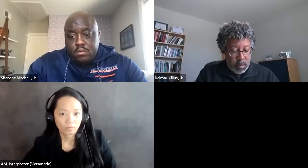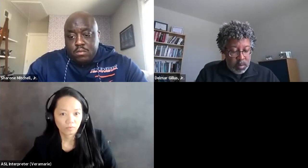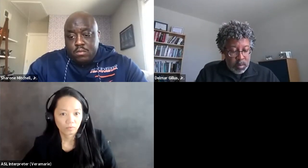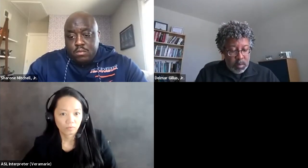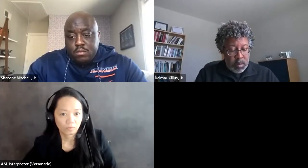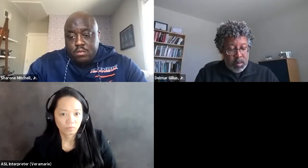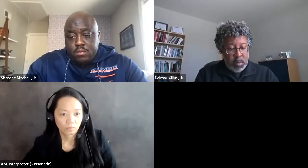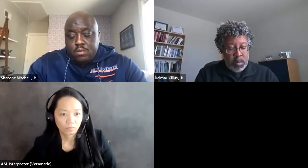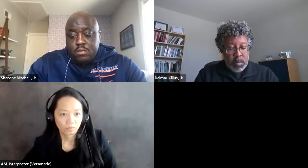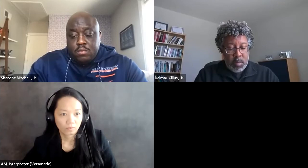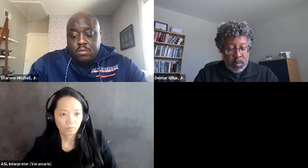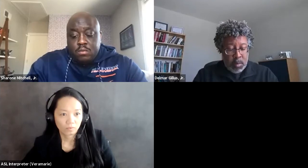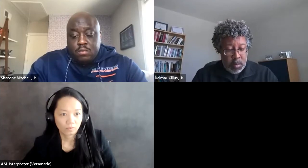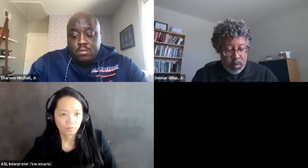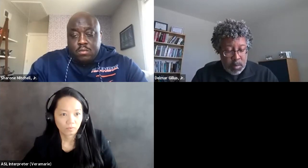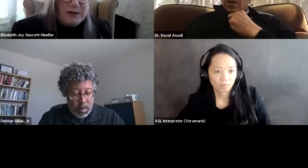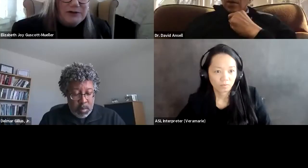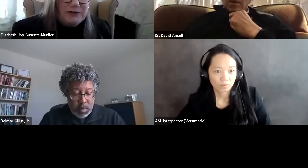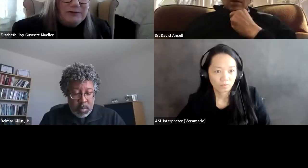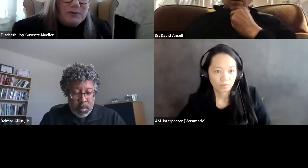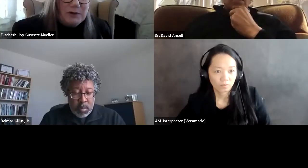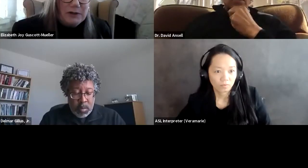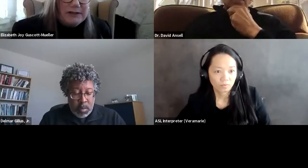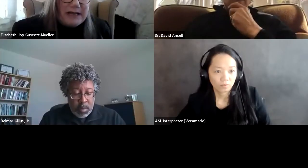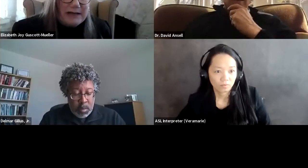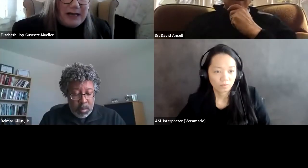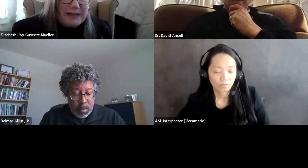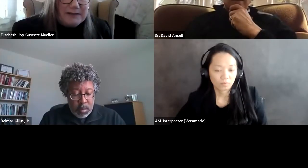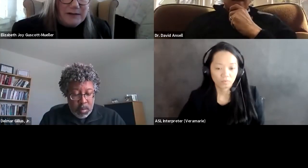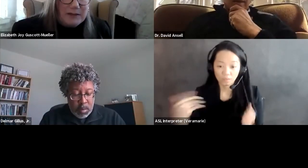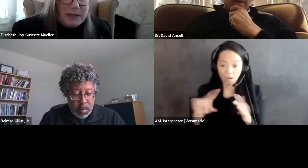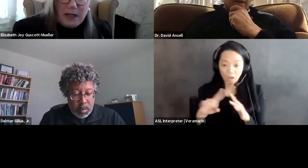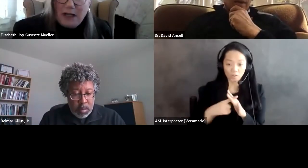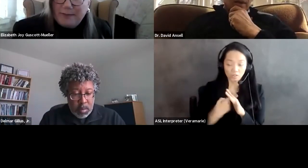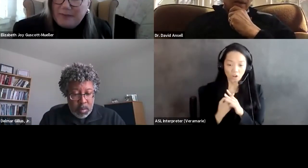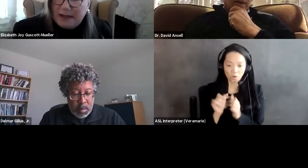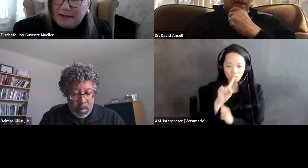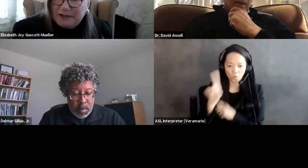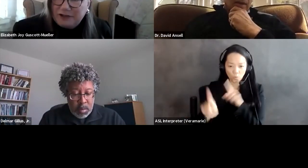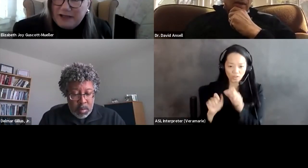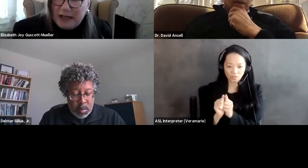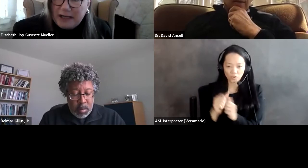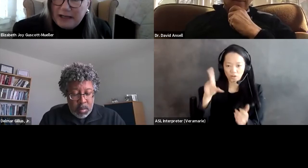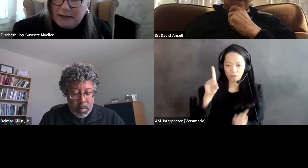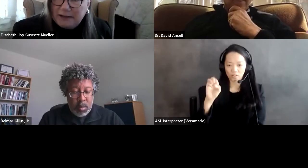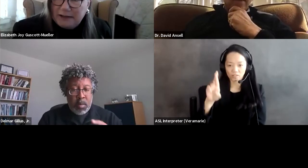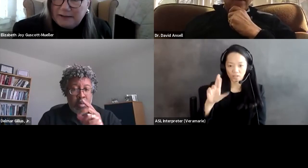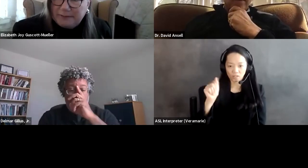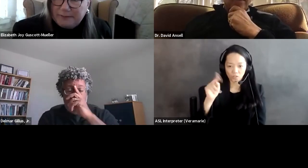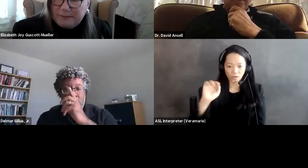will begin with a question for Dr. Ansel. And initially I